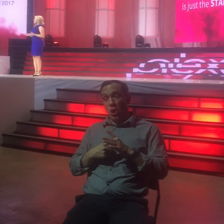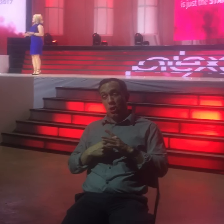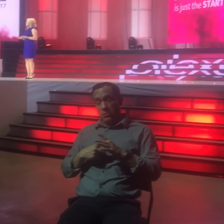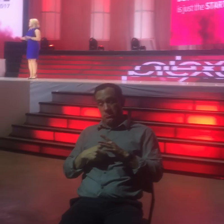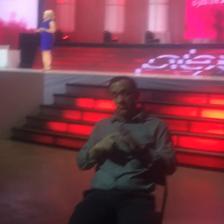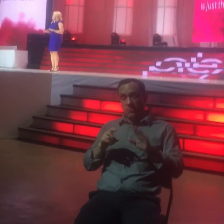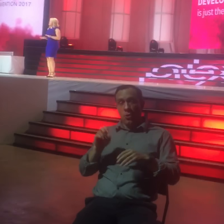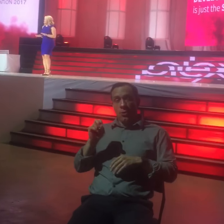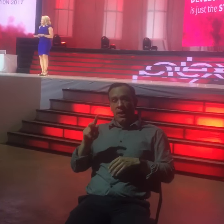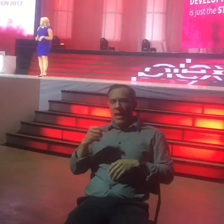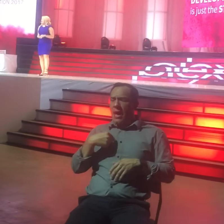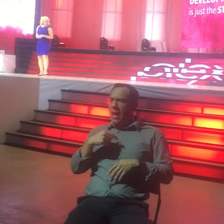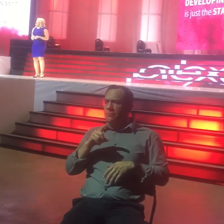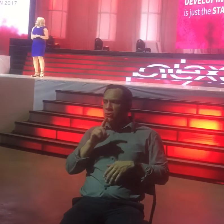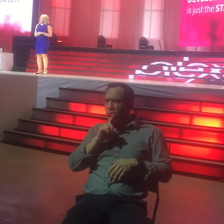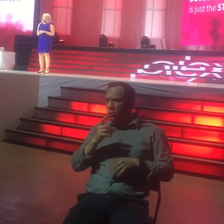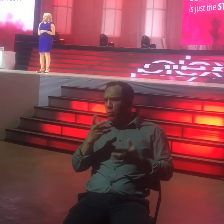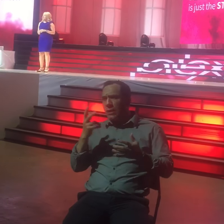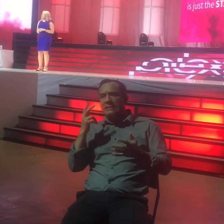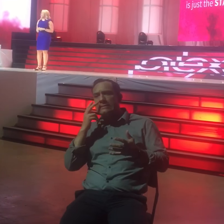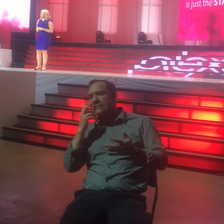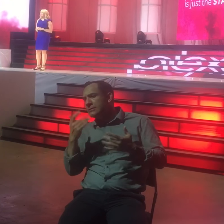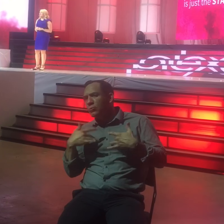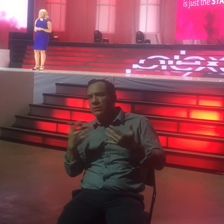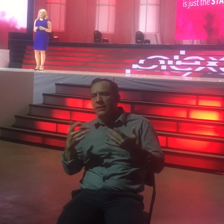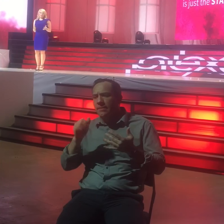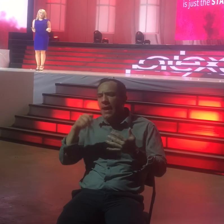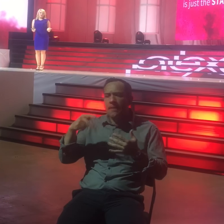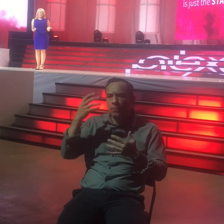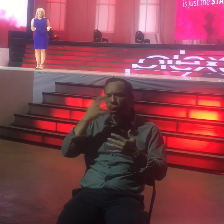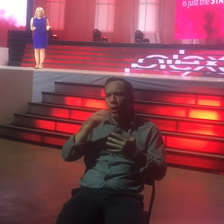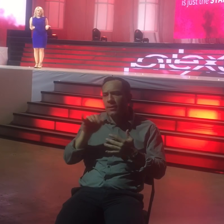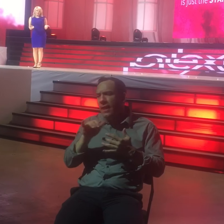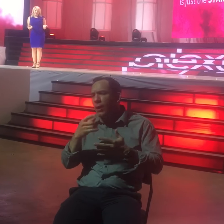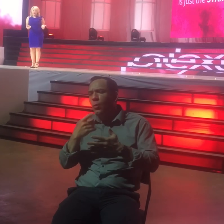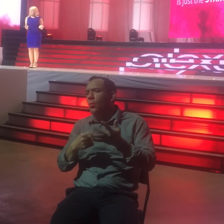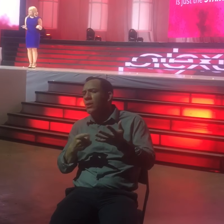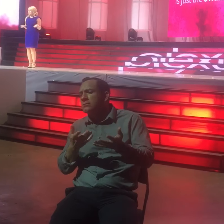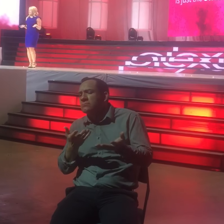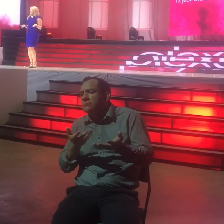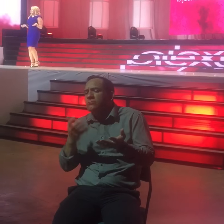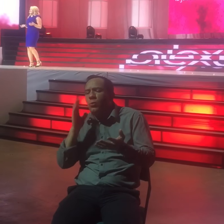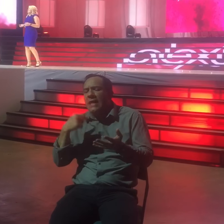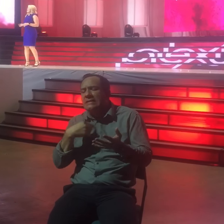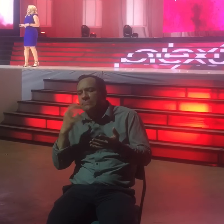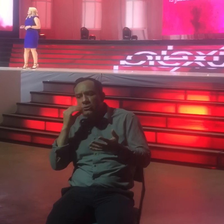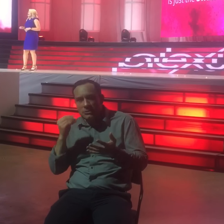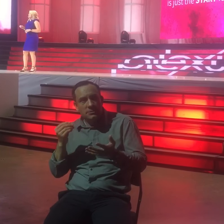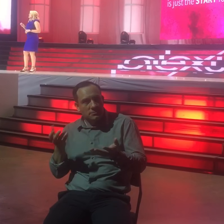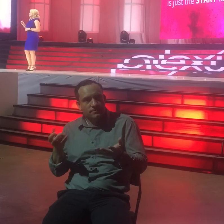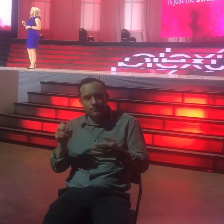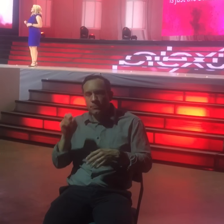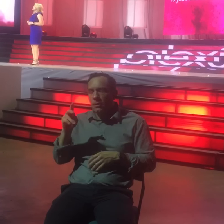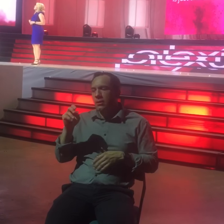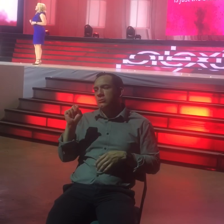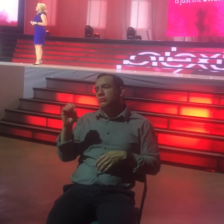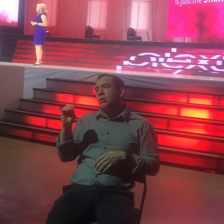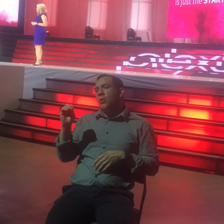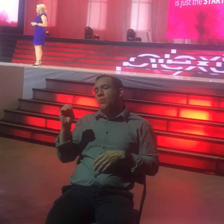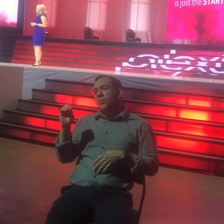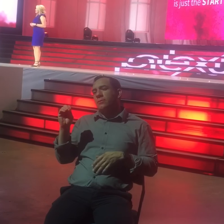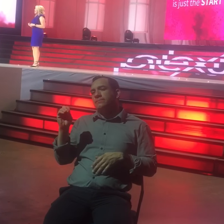bet you might be wanting to see a little sneak peek behind the app and get a feel for what you're going to experience, right? All right, well, let's pick